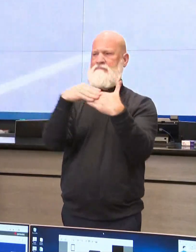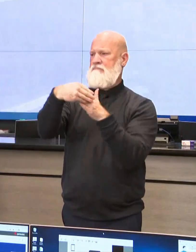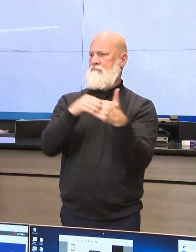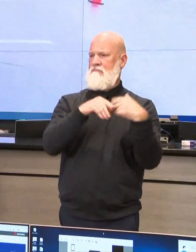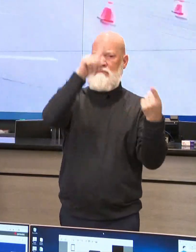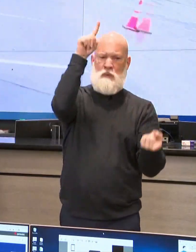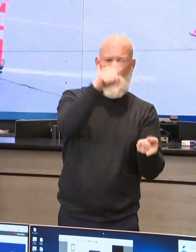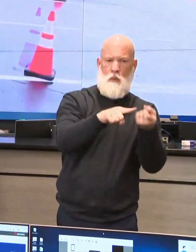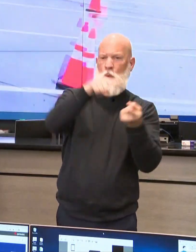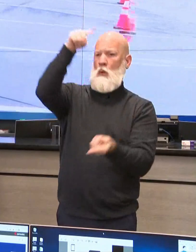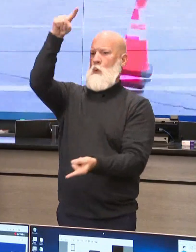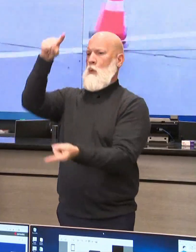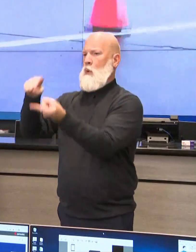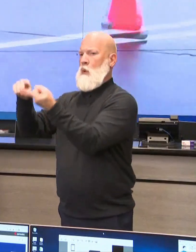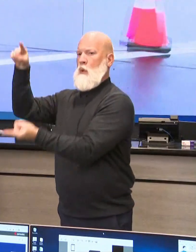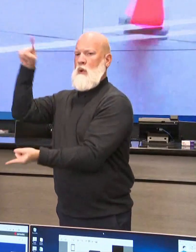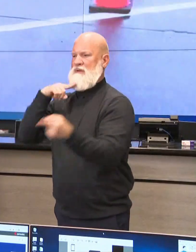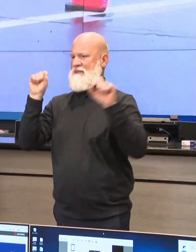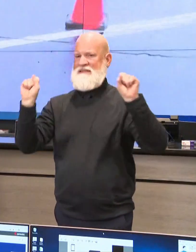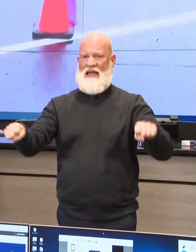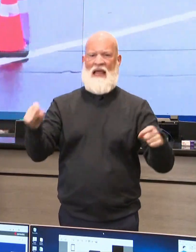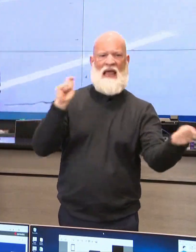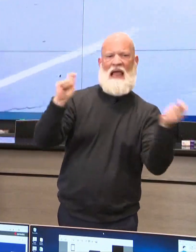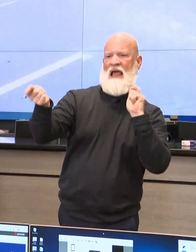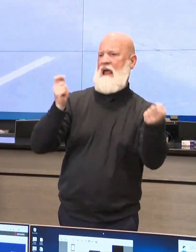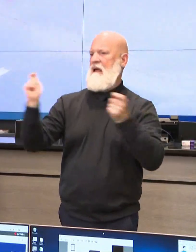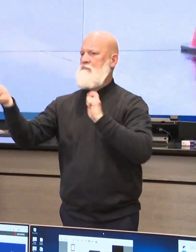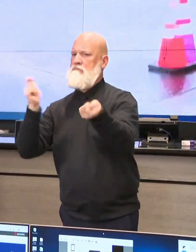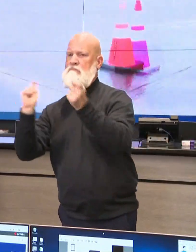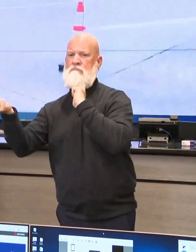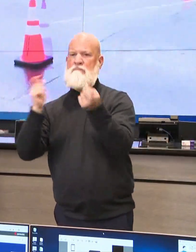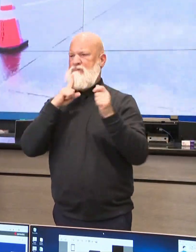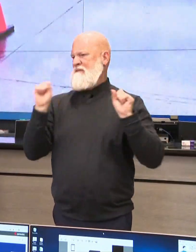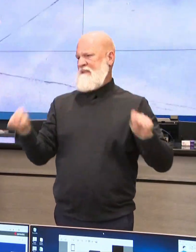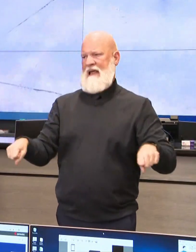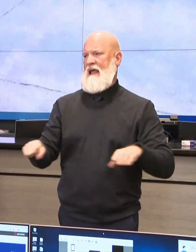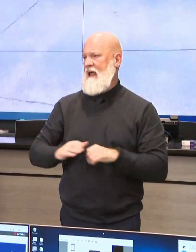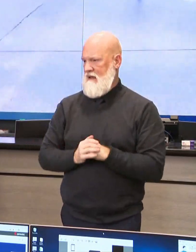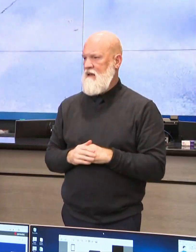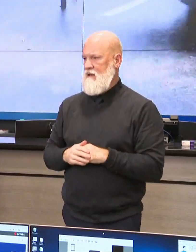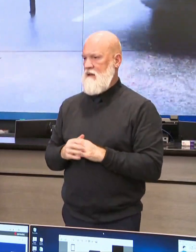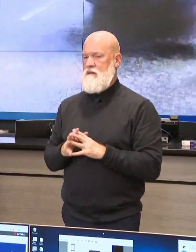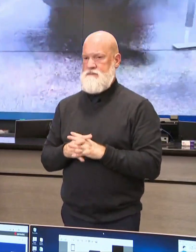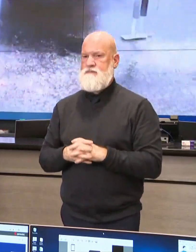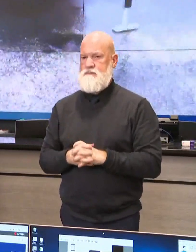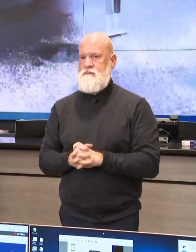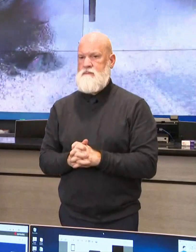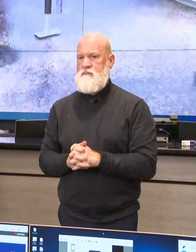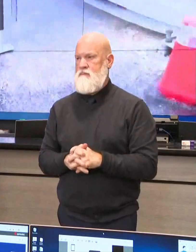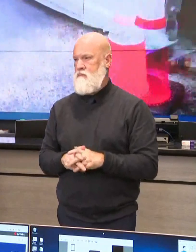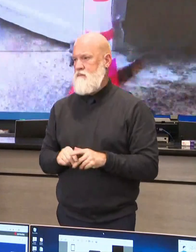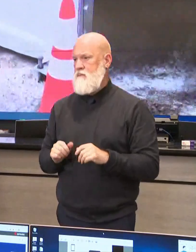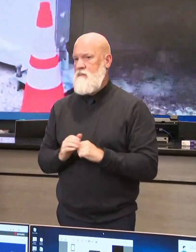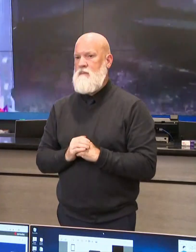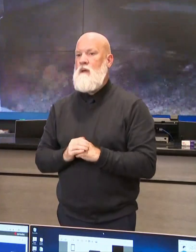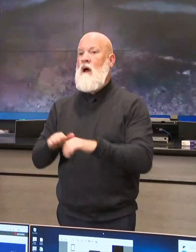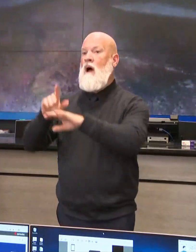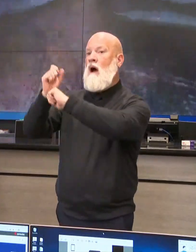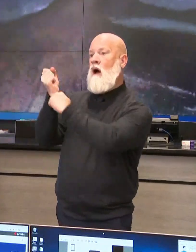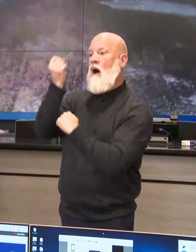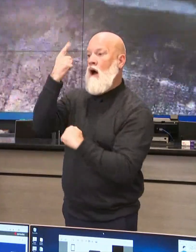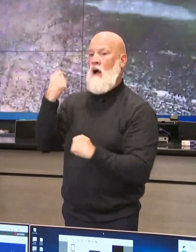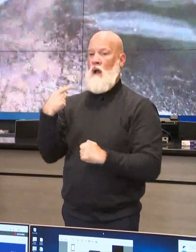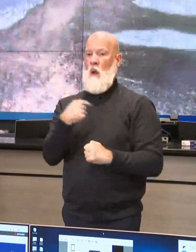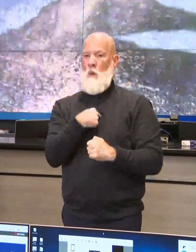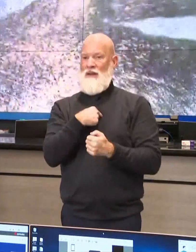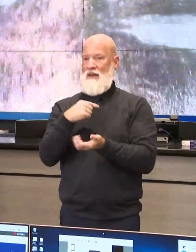a day and take those doses and shift them to another existing site. We can shift them to the public health sites, or we can open